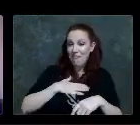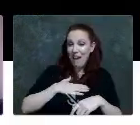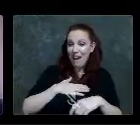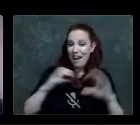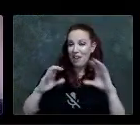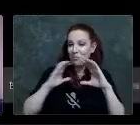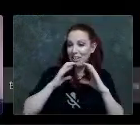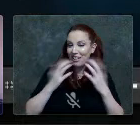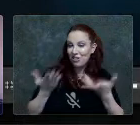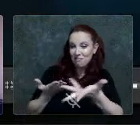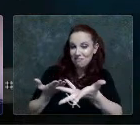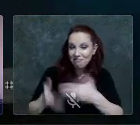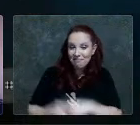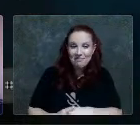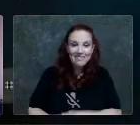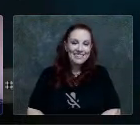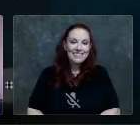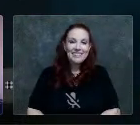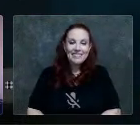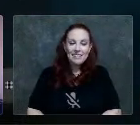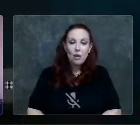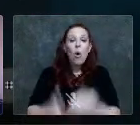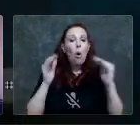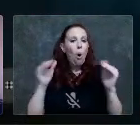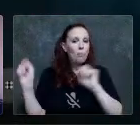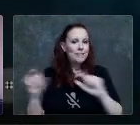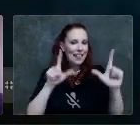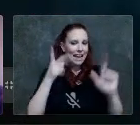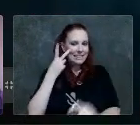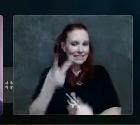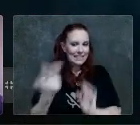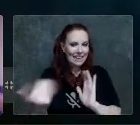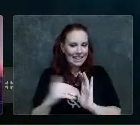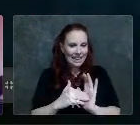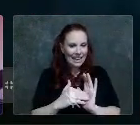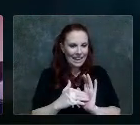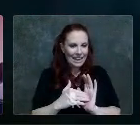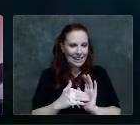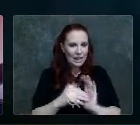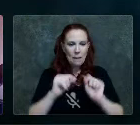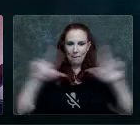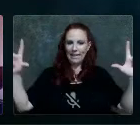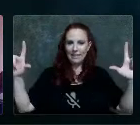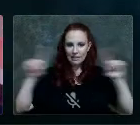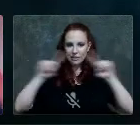Hopefully the slides are presenting again. like in a big